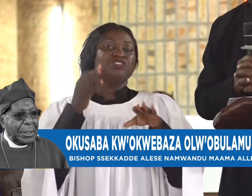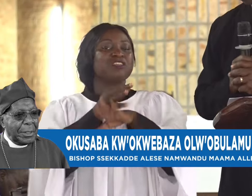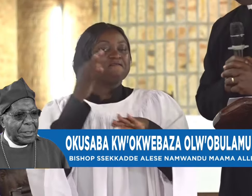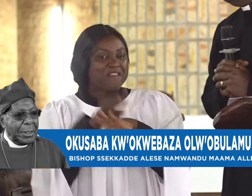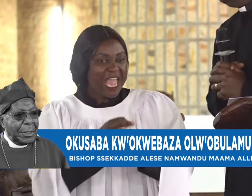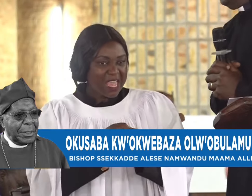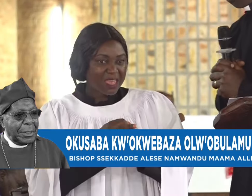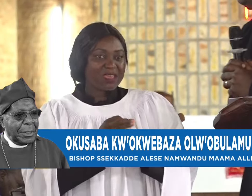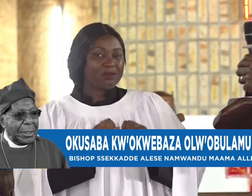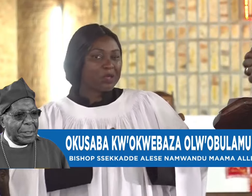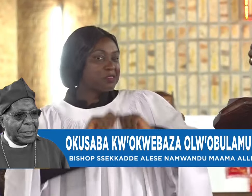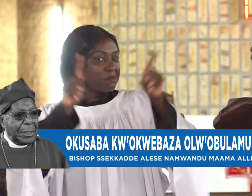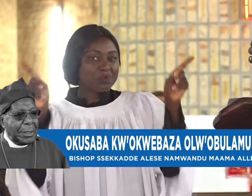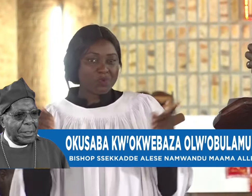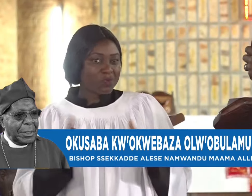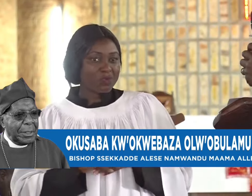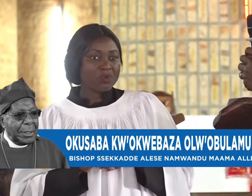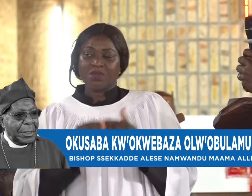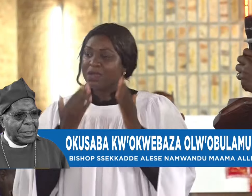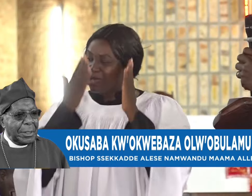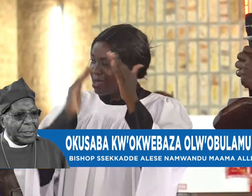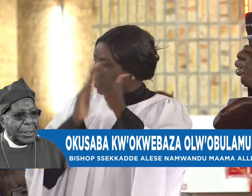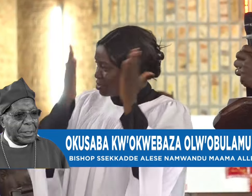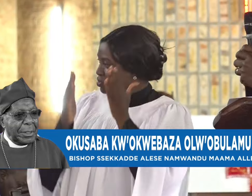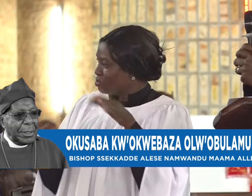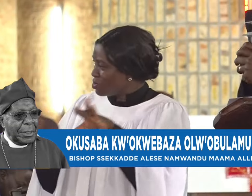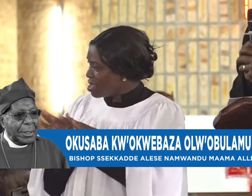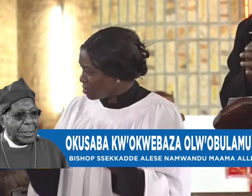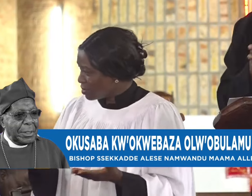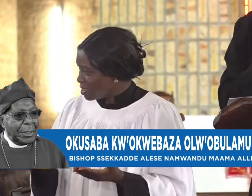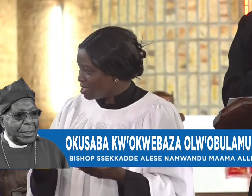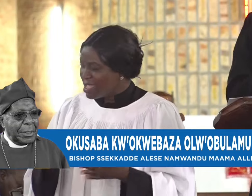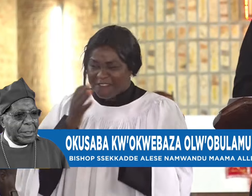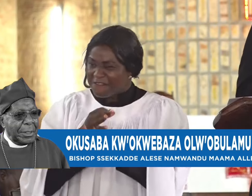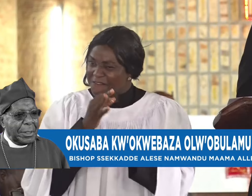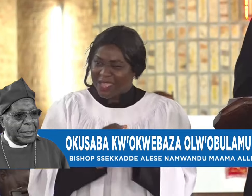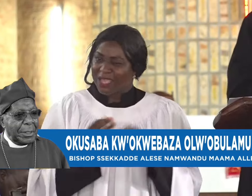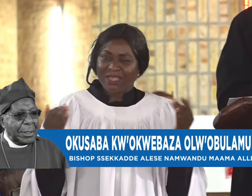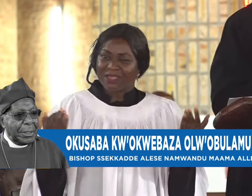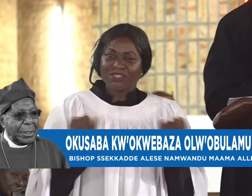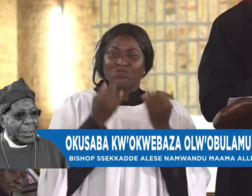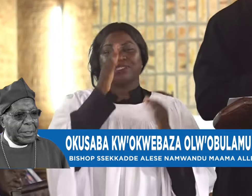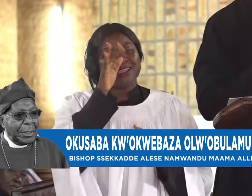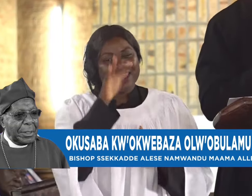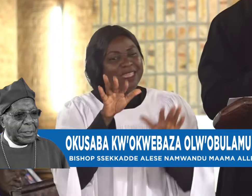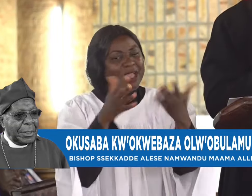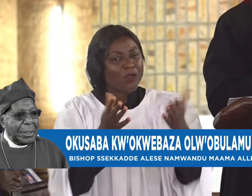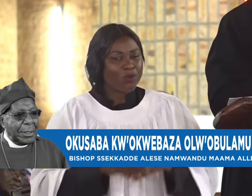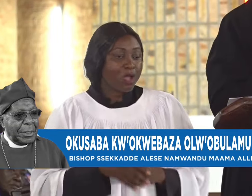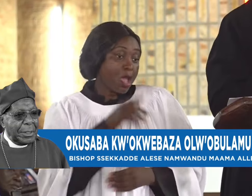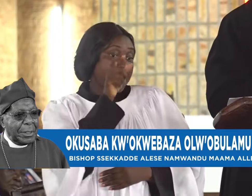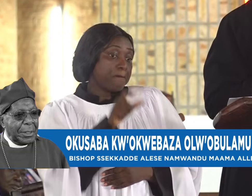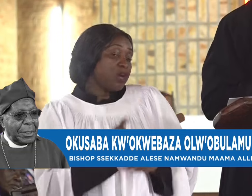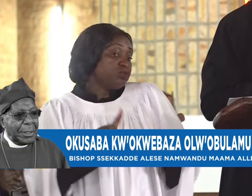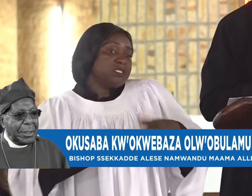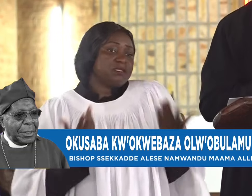is un-Christian. Archbishop, do you agree or not? Fake news, how can you tell a lie? Especially about somebody